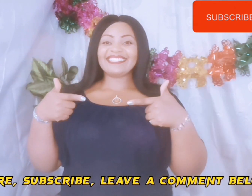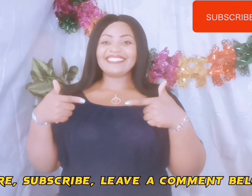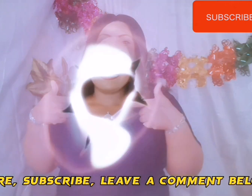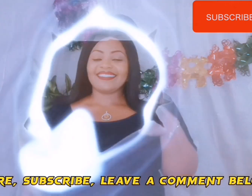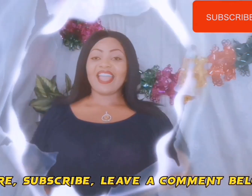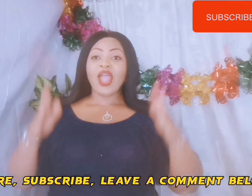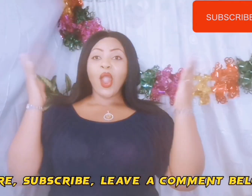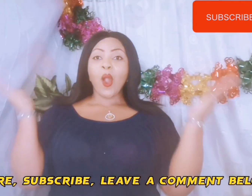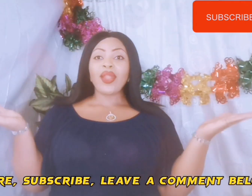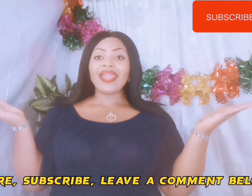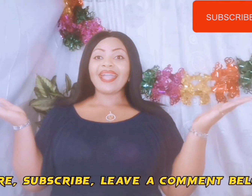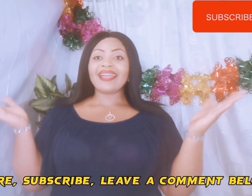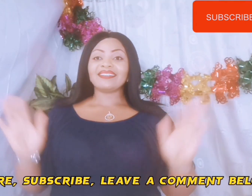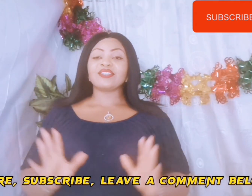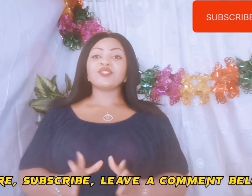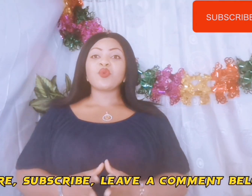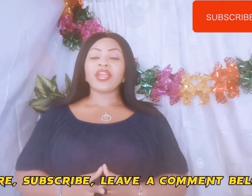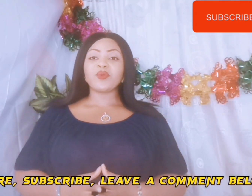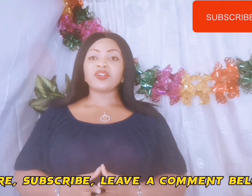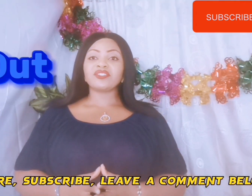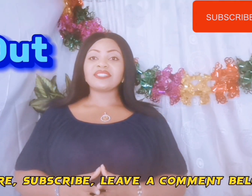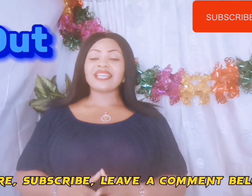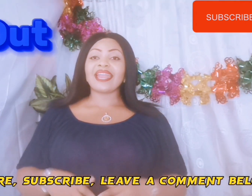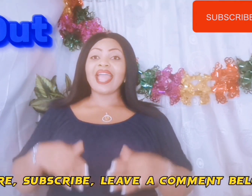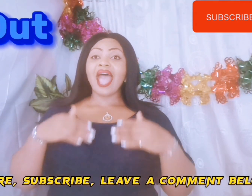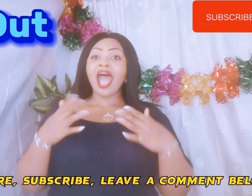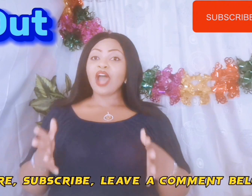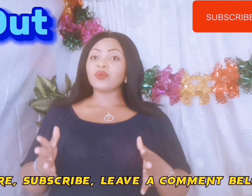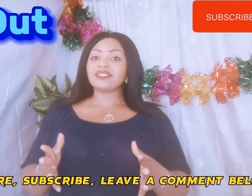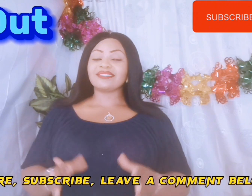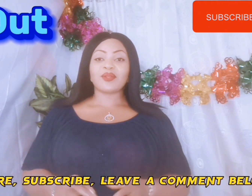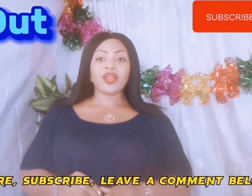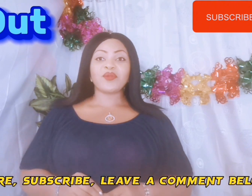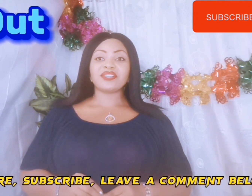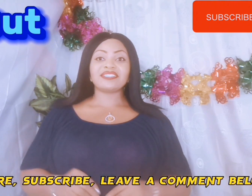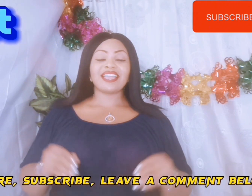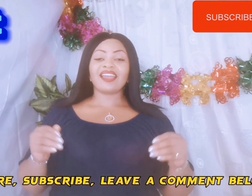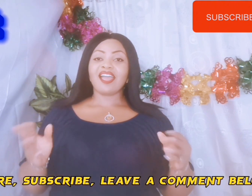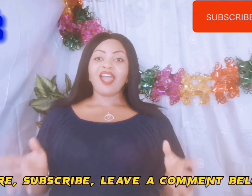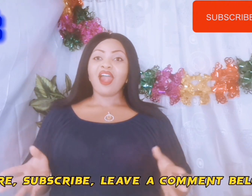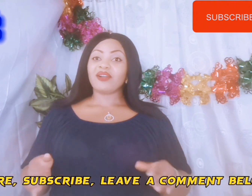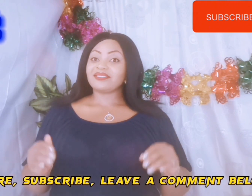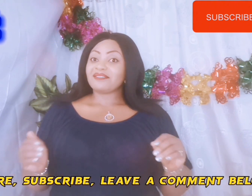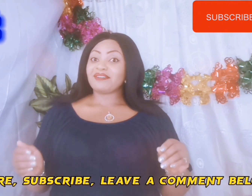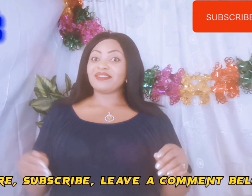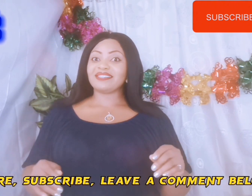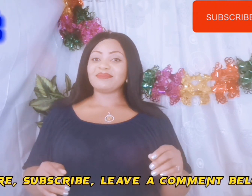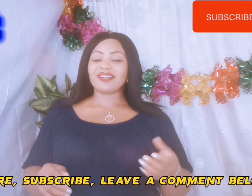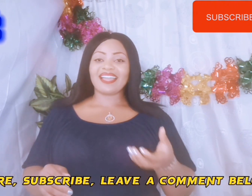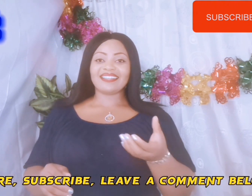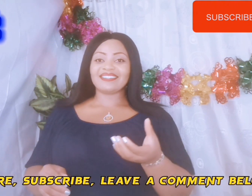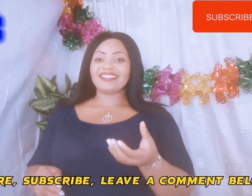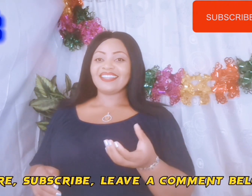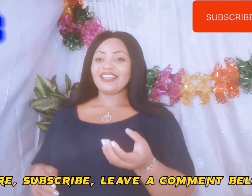yes. Next. Okay guys, so when you want to sign out,